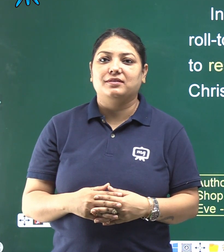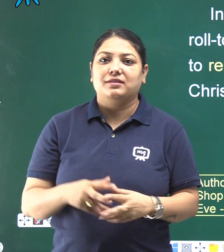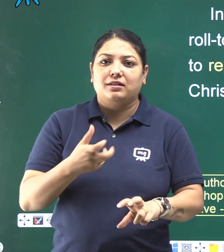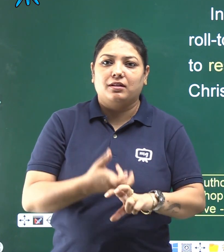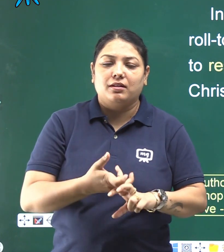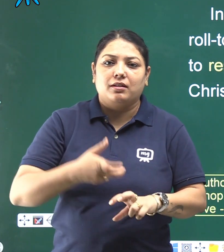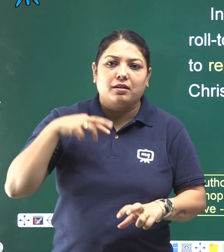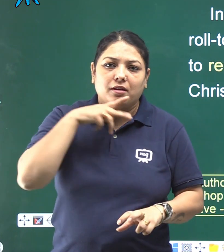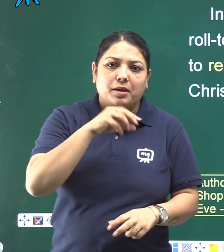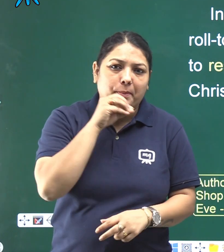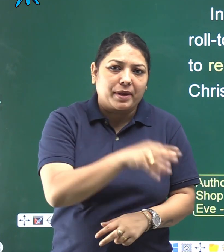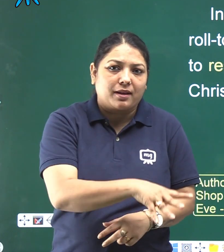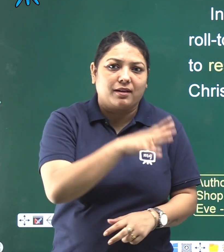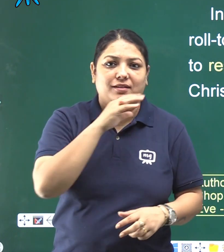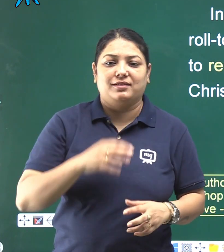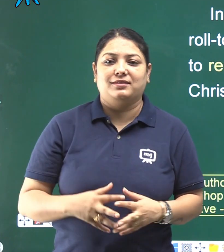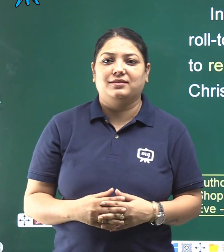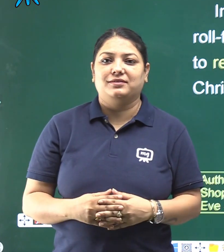kabad.